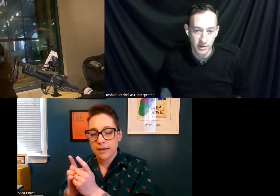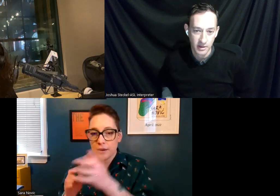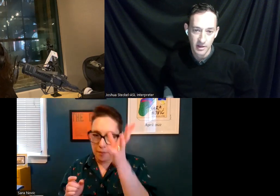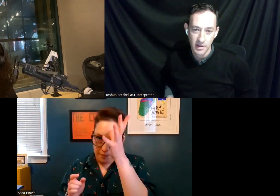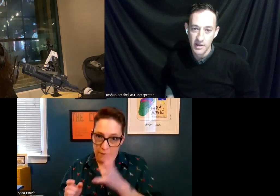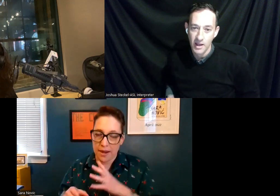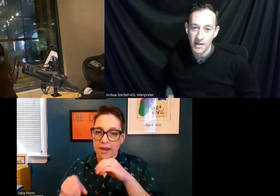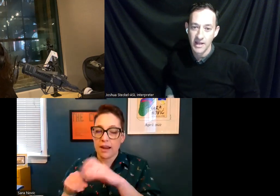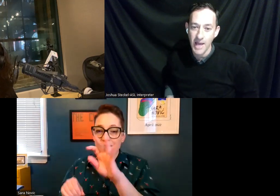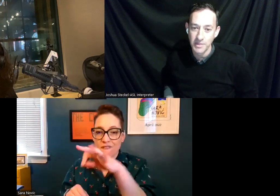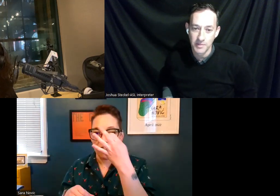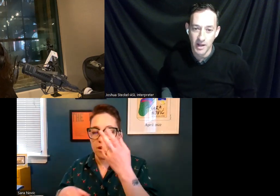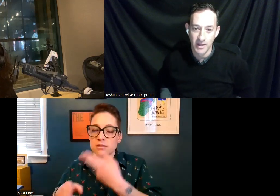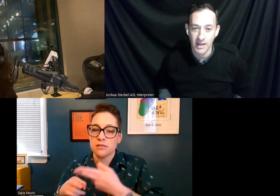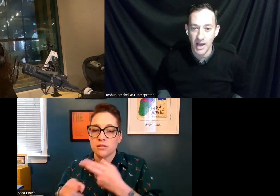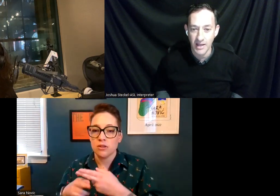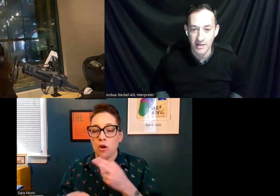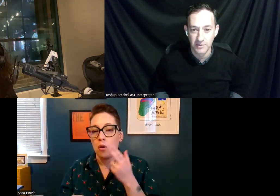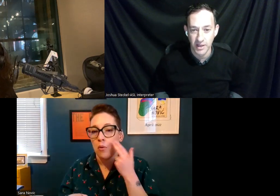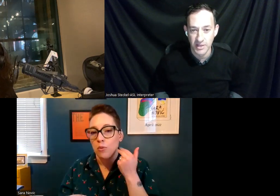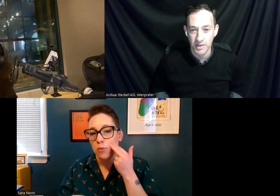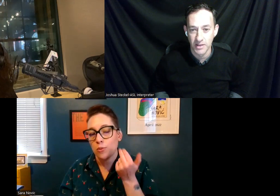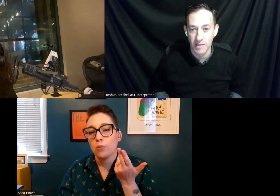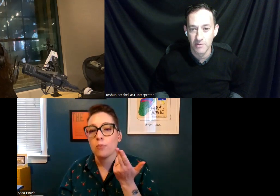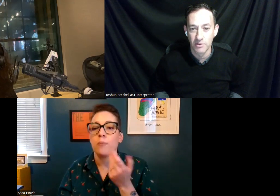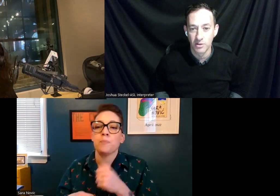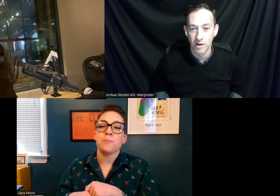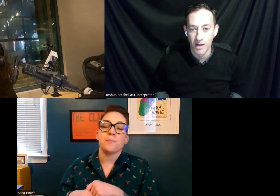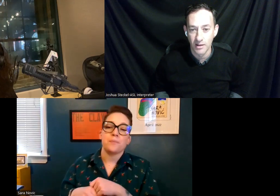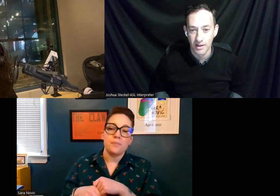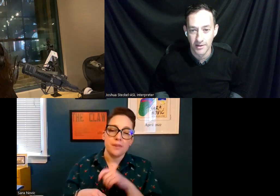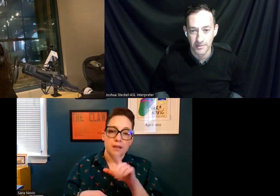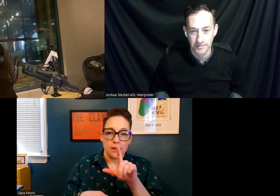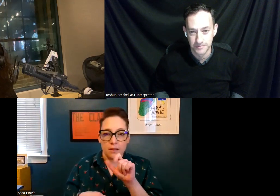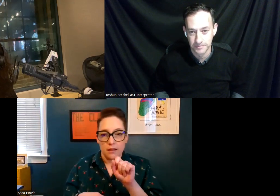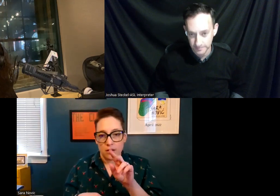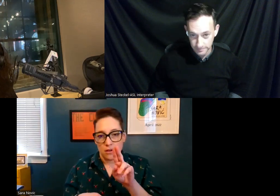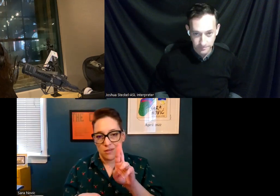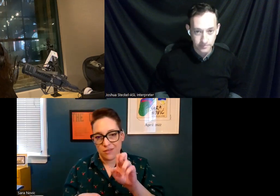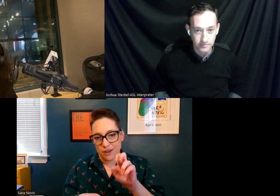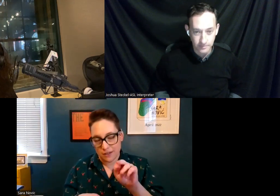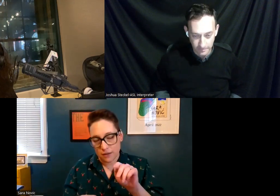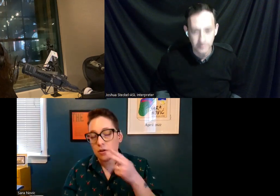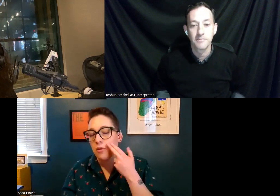children. And he happened upon a guy in France by the name of Laurent Clerc.